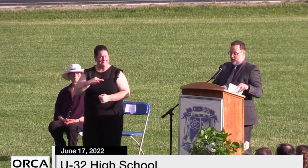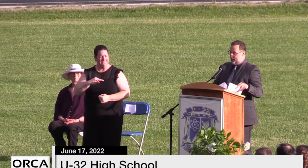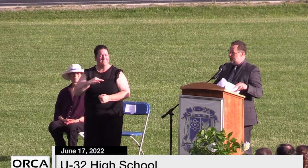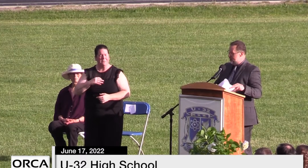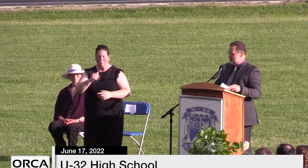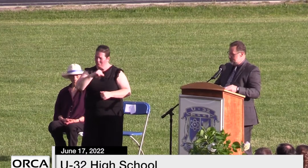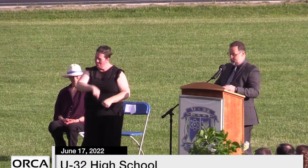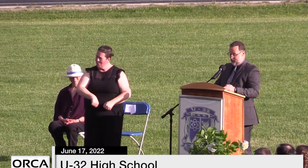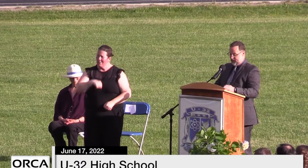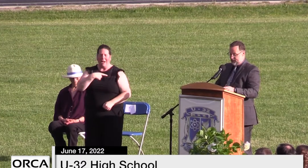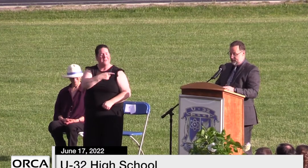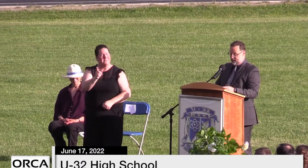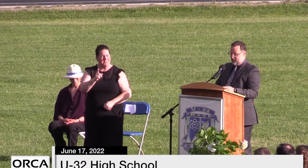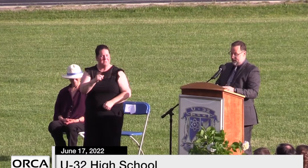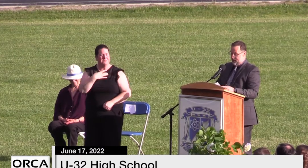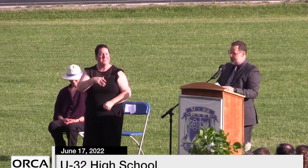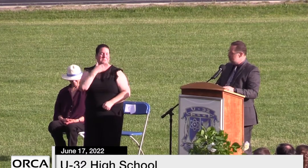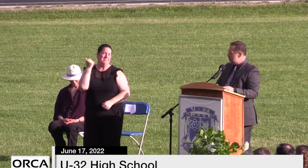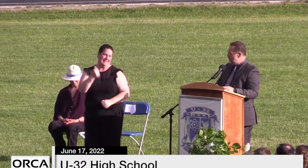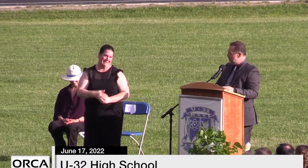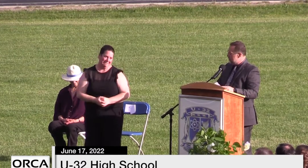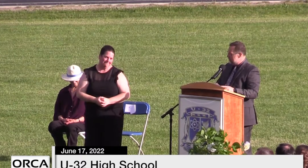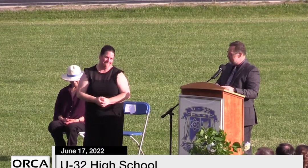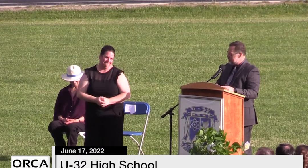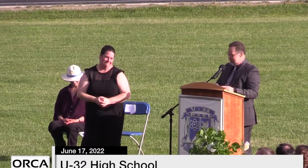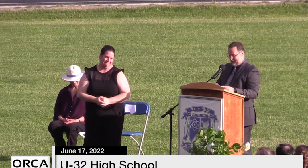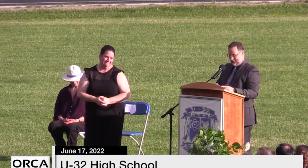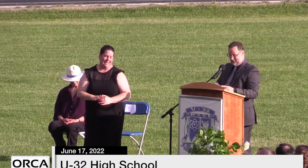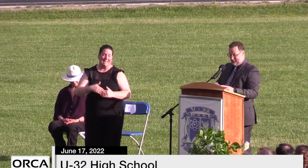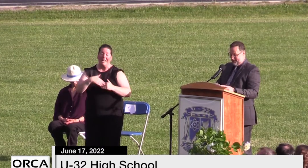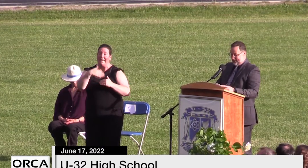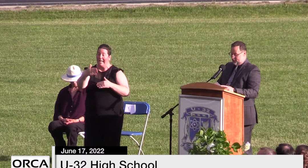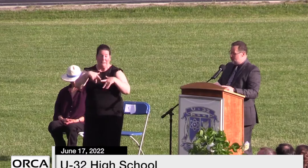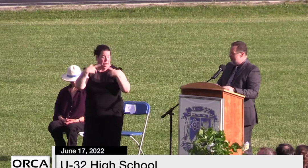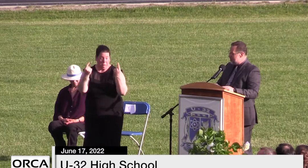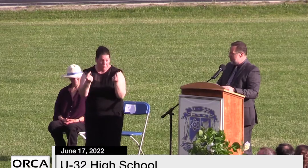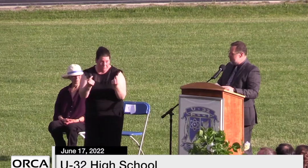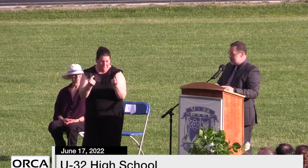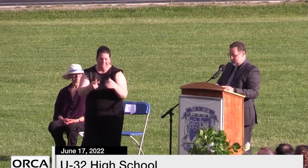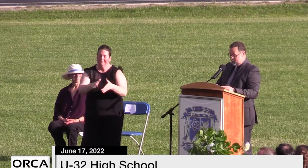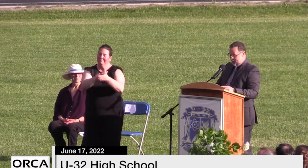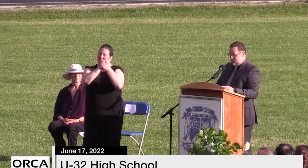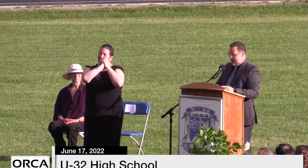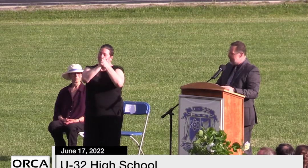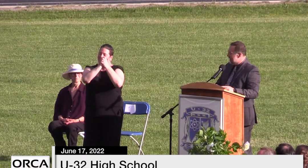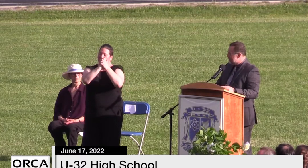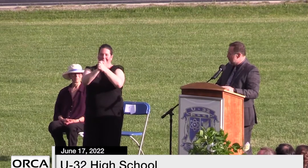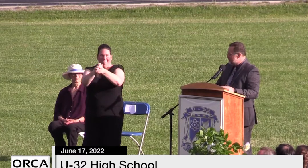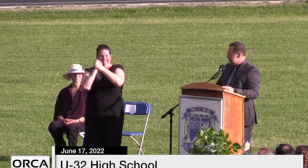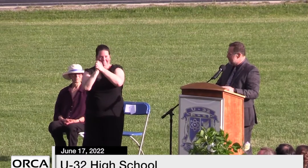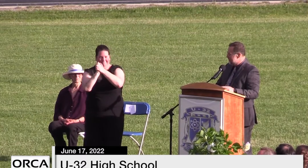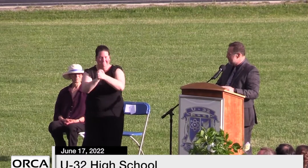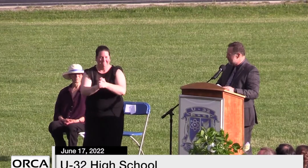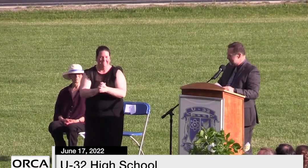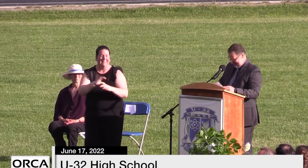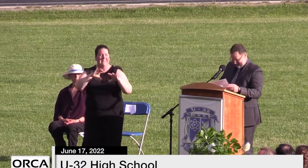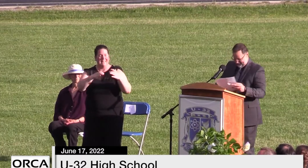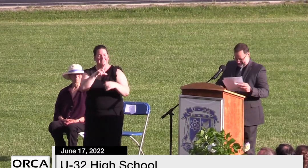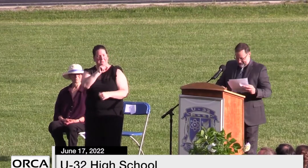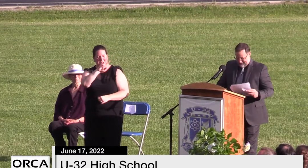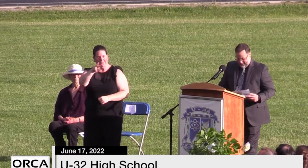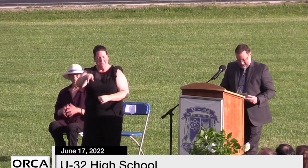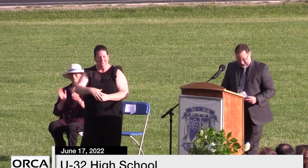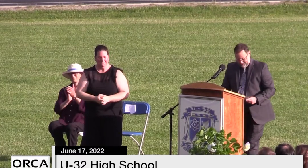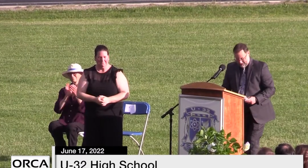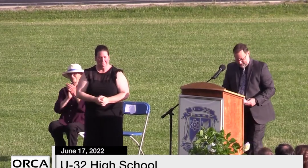of you, and we wish you the best as you embark on your next challenge. Congratulations to the graduating class of 2022.